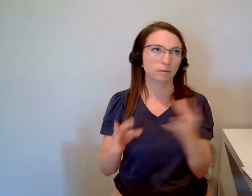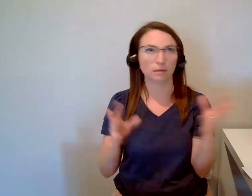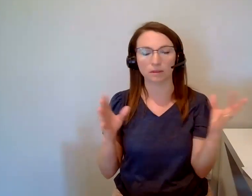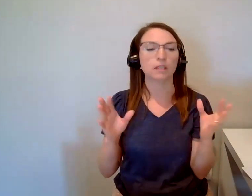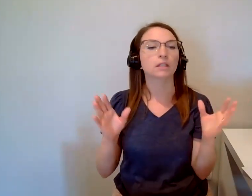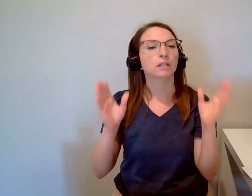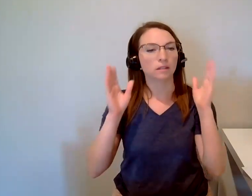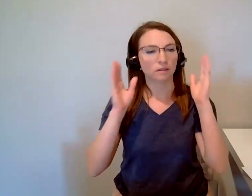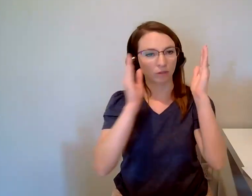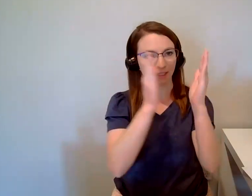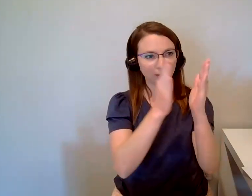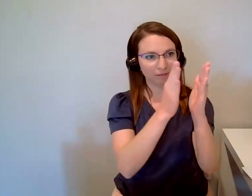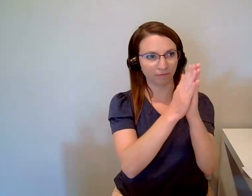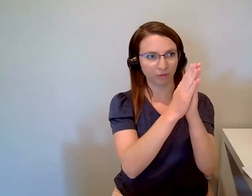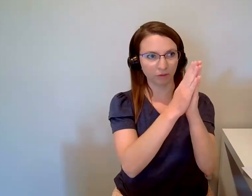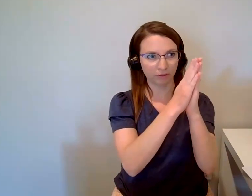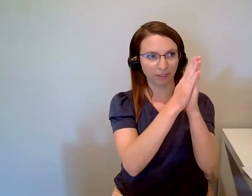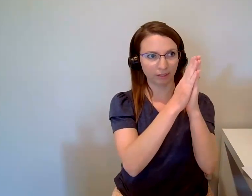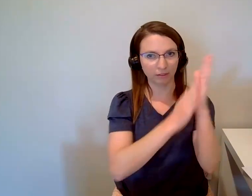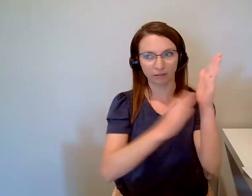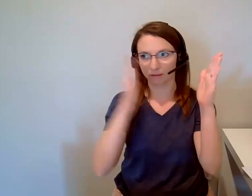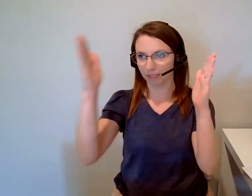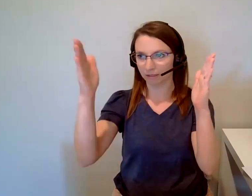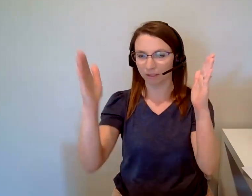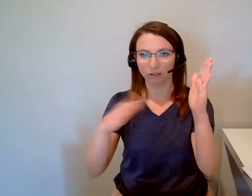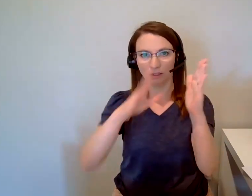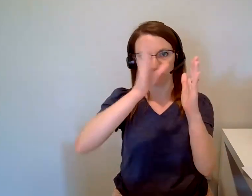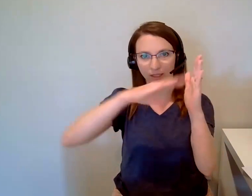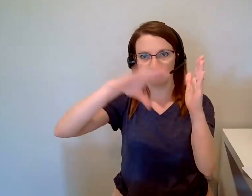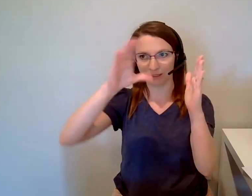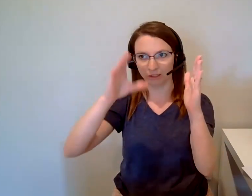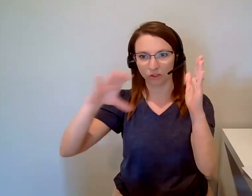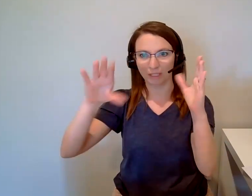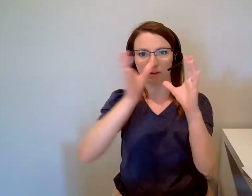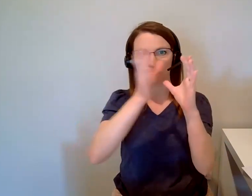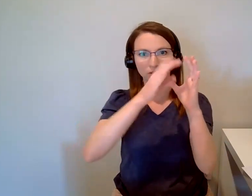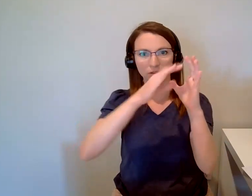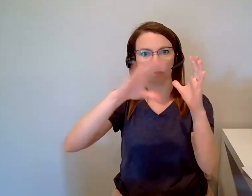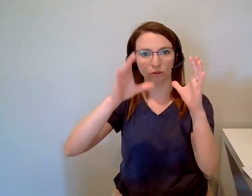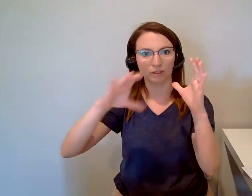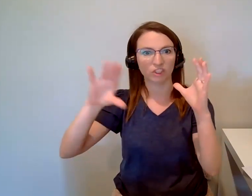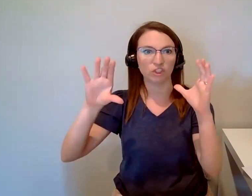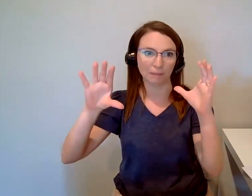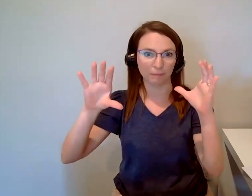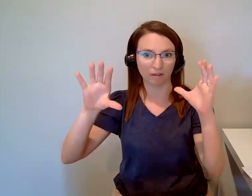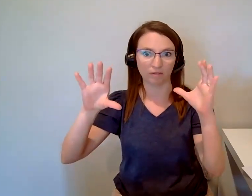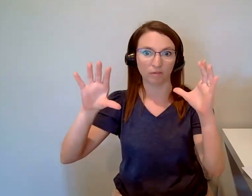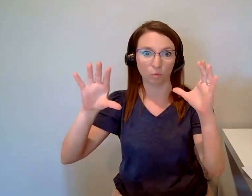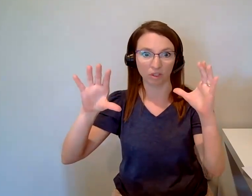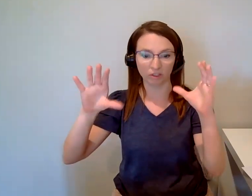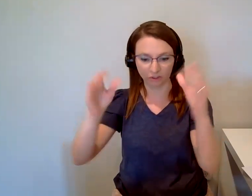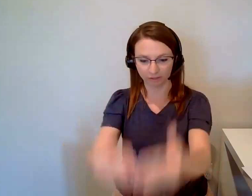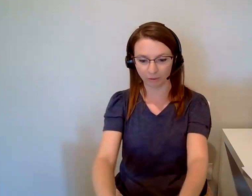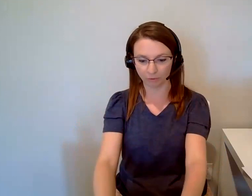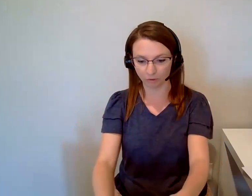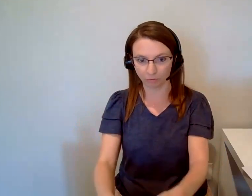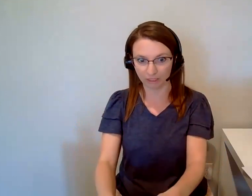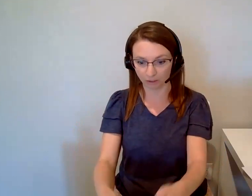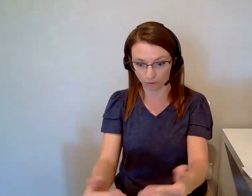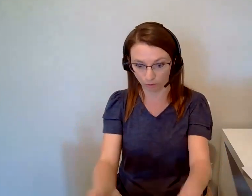Well, try to get the first letter and the last letter and kind of get the shape. You're going to learn the shape of words, just like when you're reading, you learn the